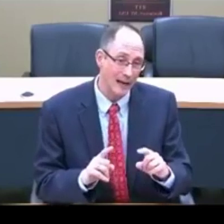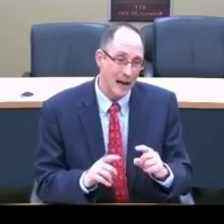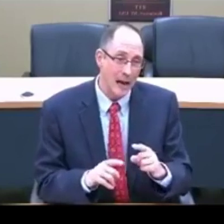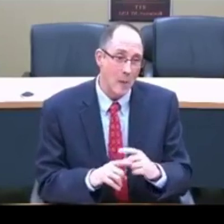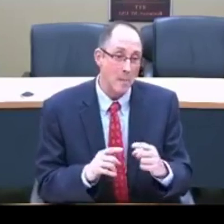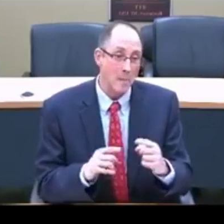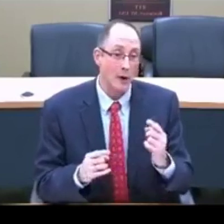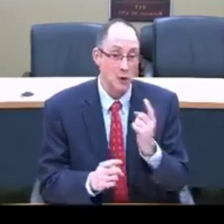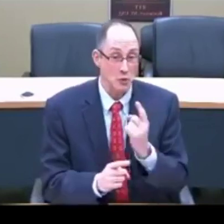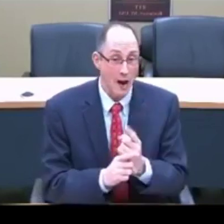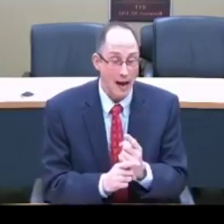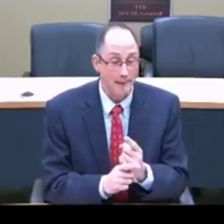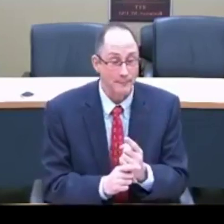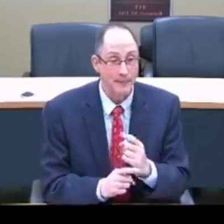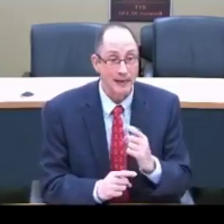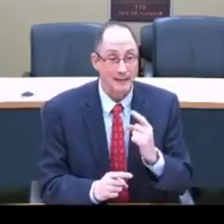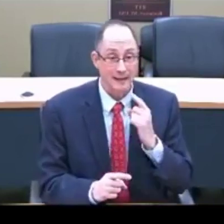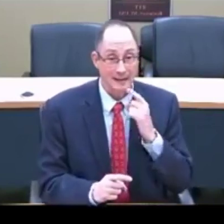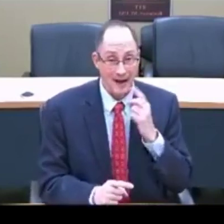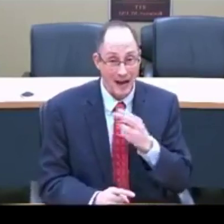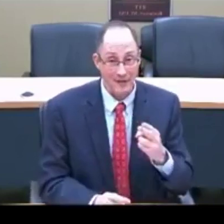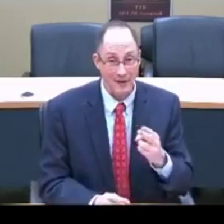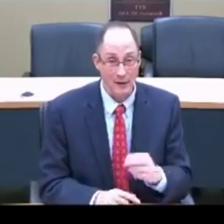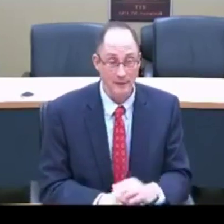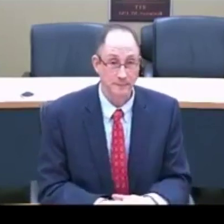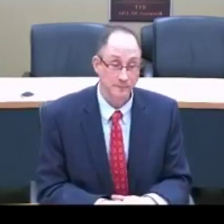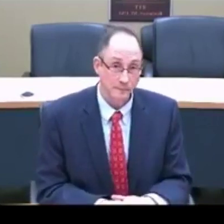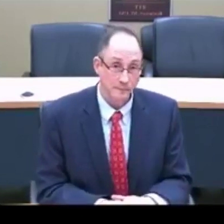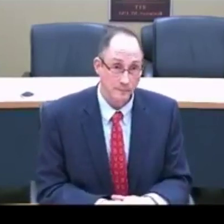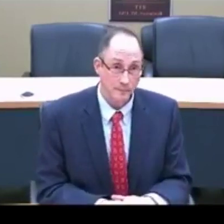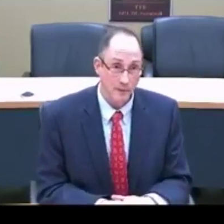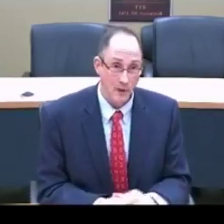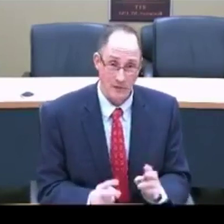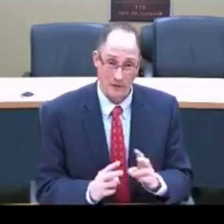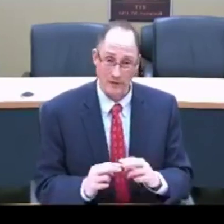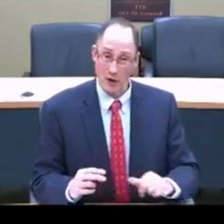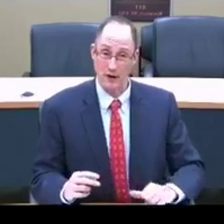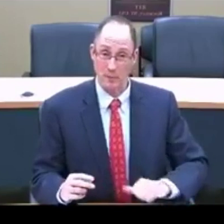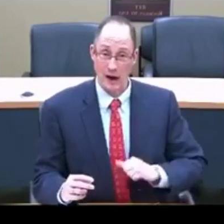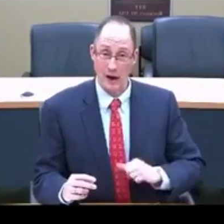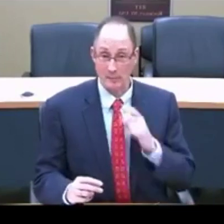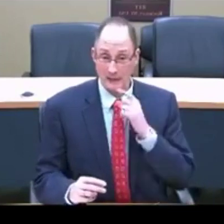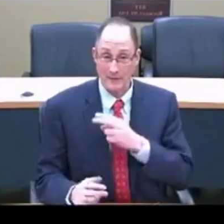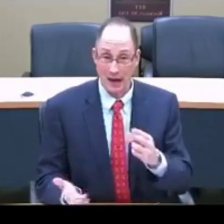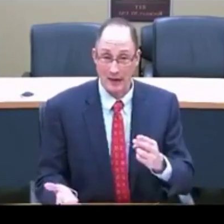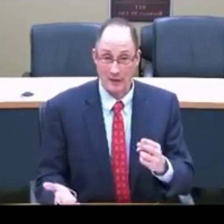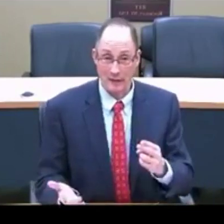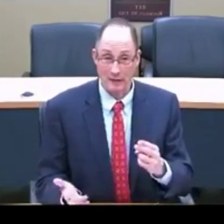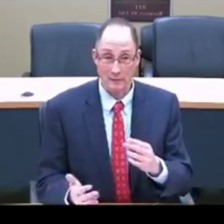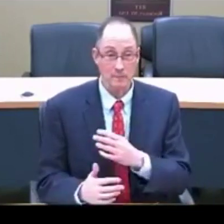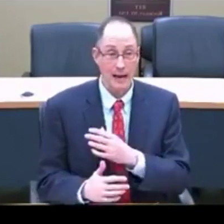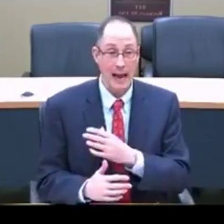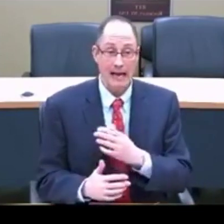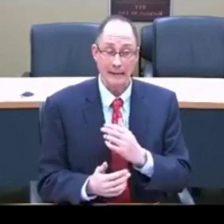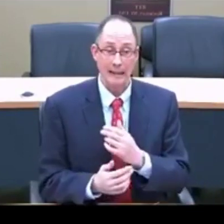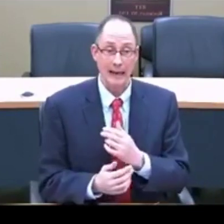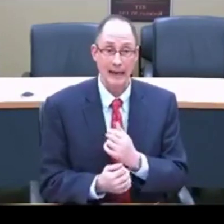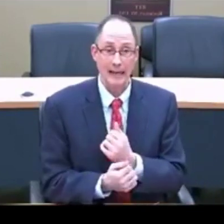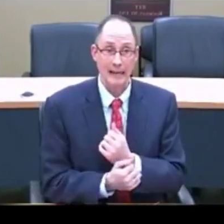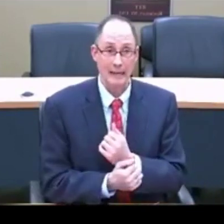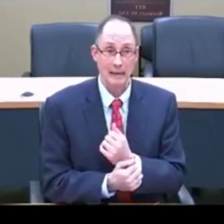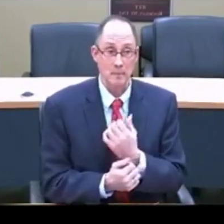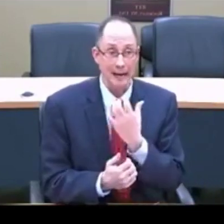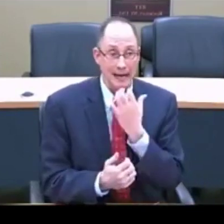but you're right. The deaf hard of hearing, they're fairly proud to be deaf and hard of hearing. They,